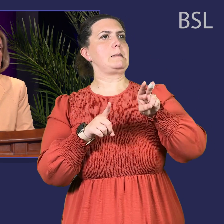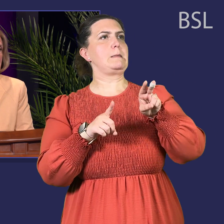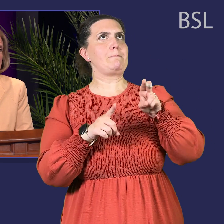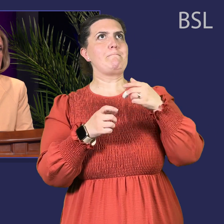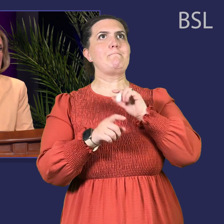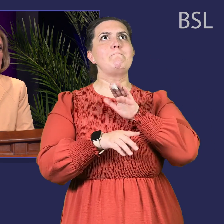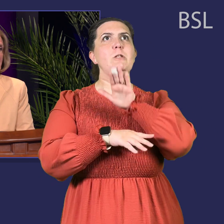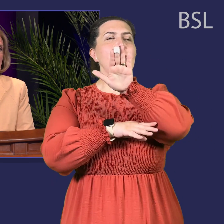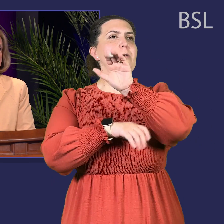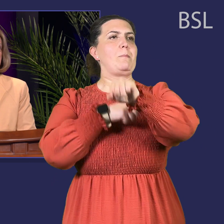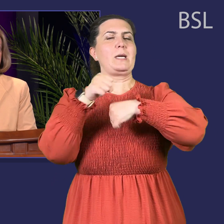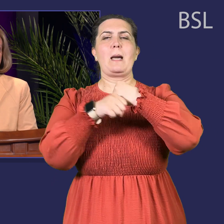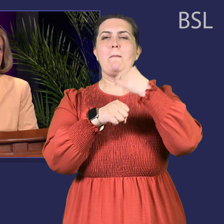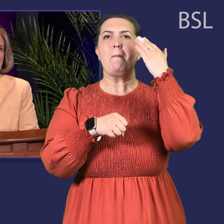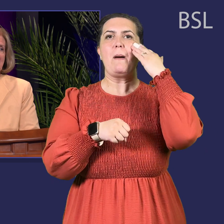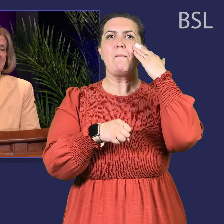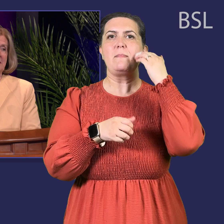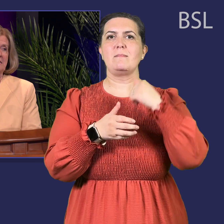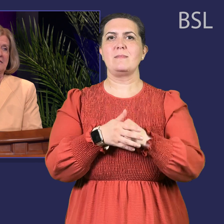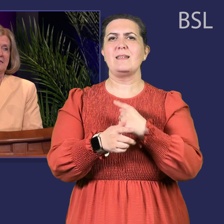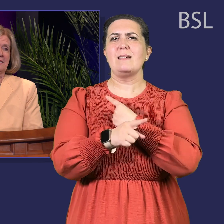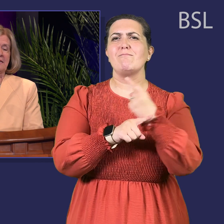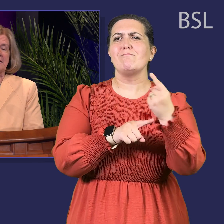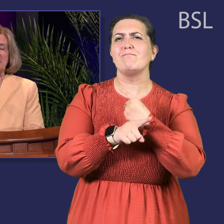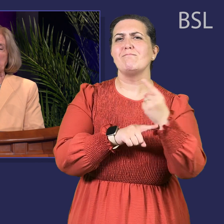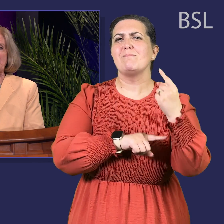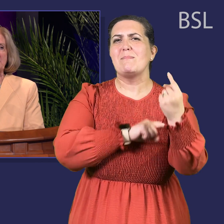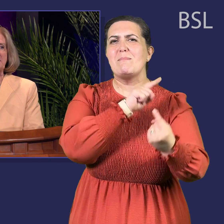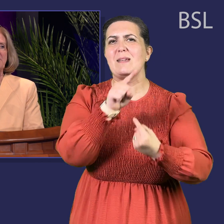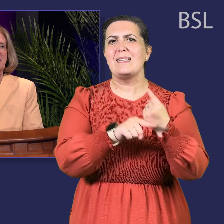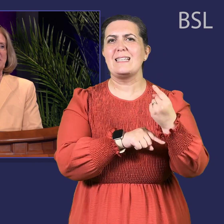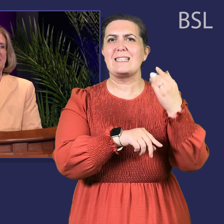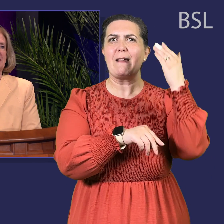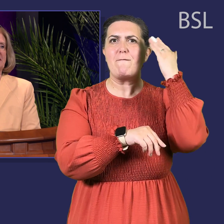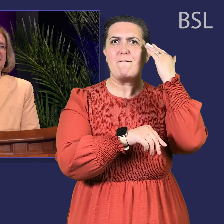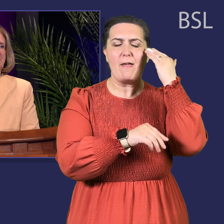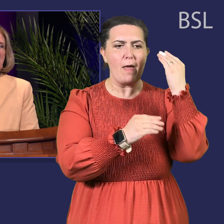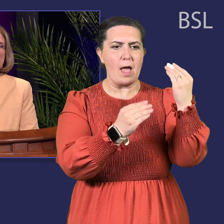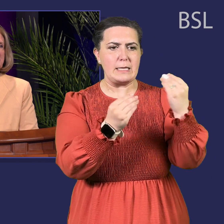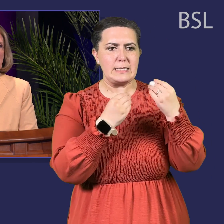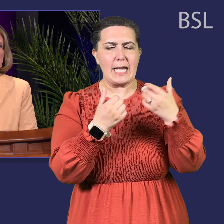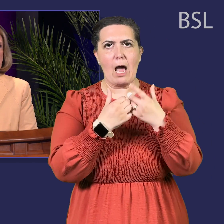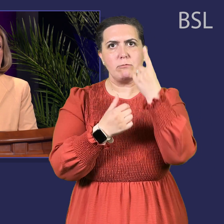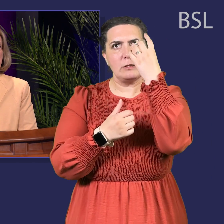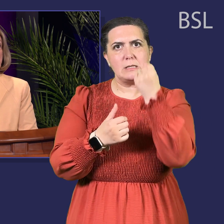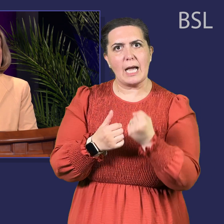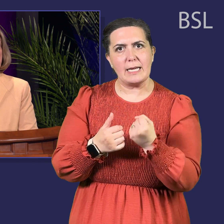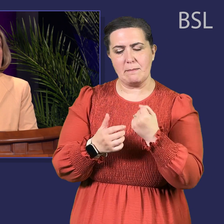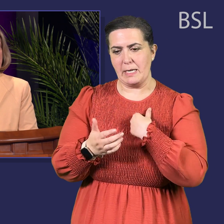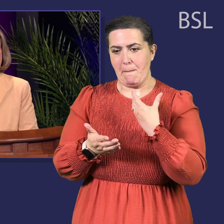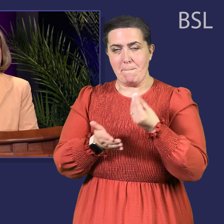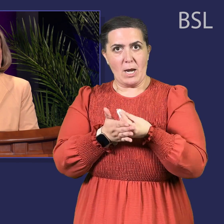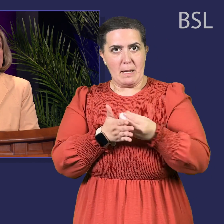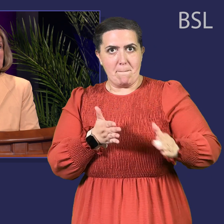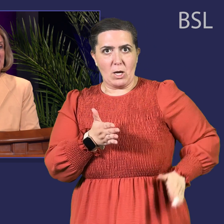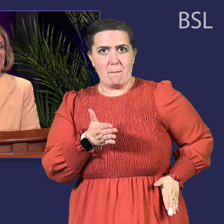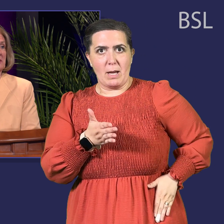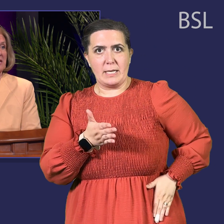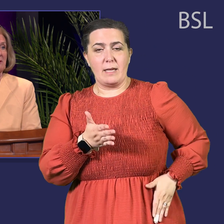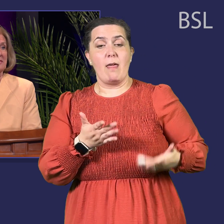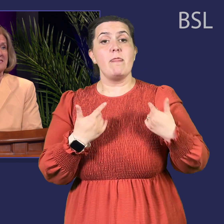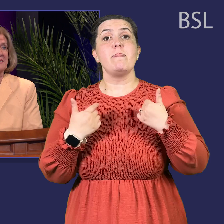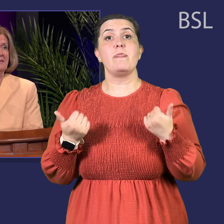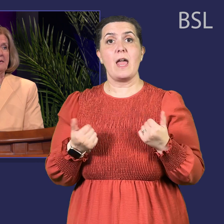our potential to become mothers. In our weekly family meetings, he taught us how to calculate our tithing based on